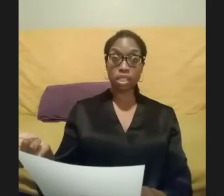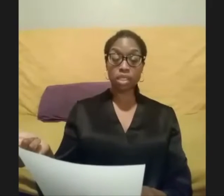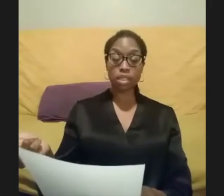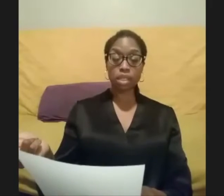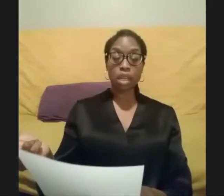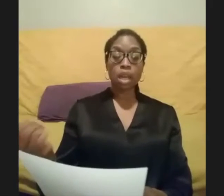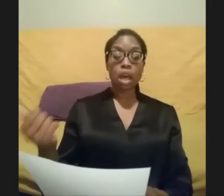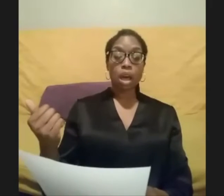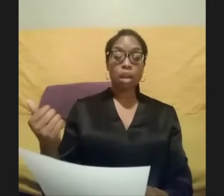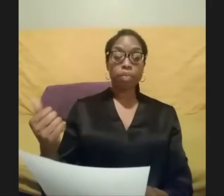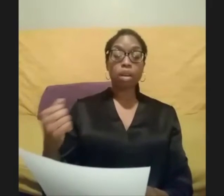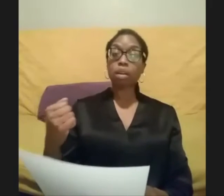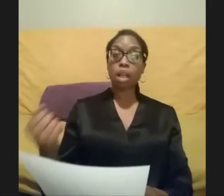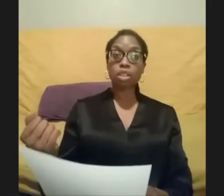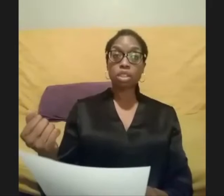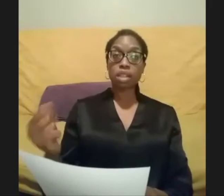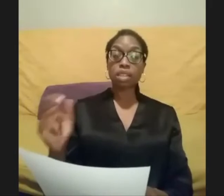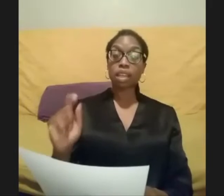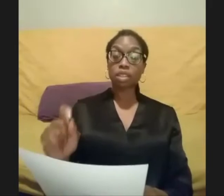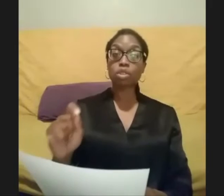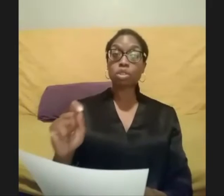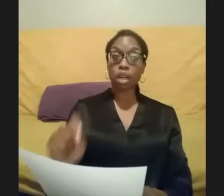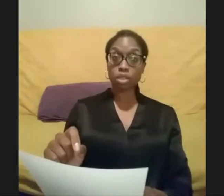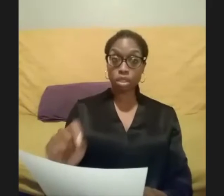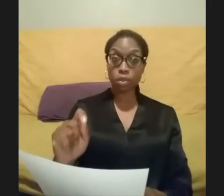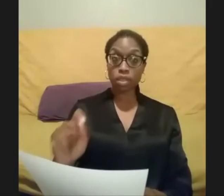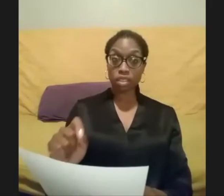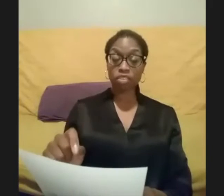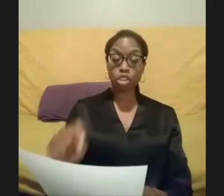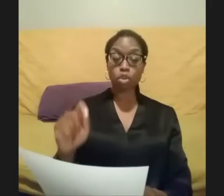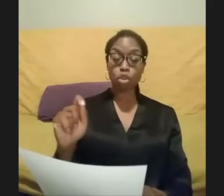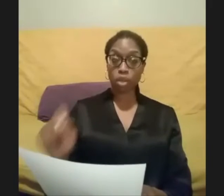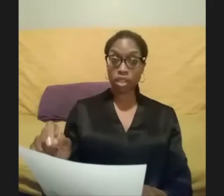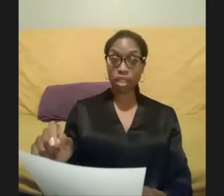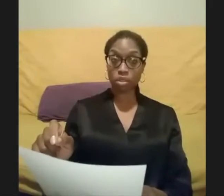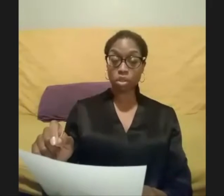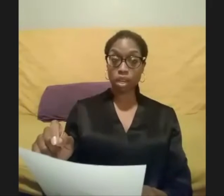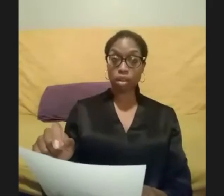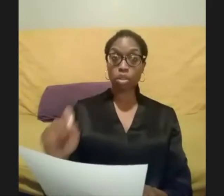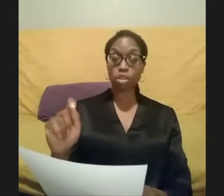assistant, an oncologist that is a cancer doctor, specifically that's a physician who's trained in cancer care,